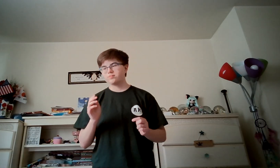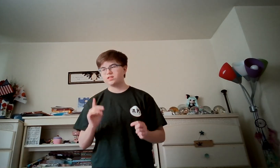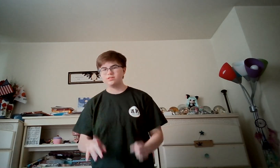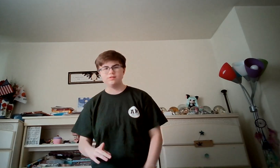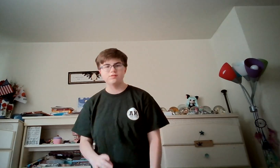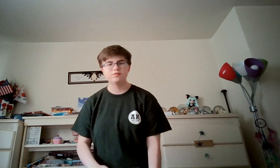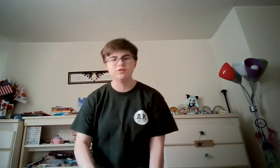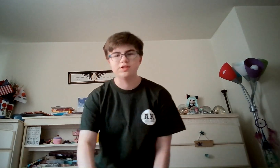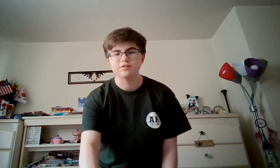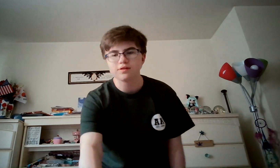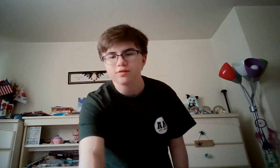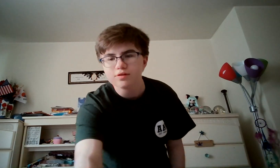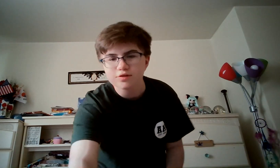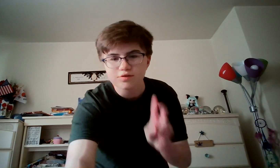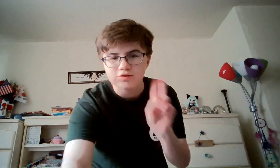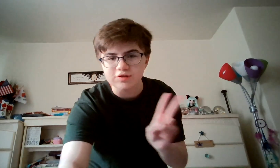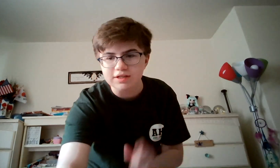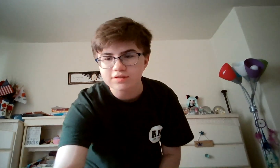let's see, let me try something. 2 seconds.